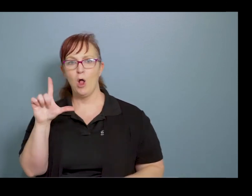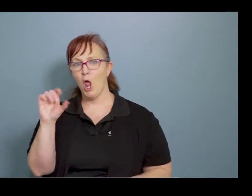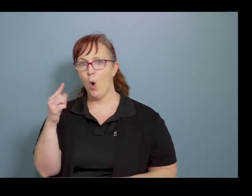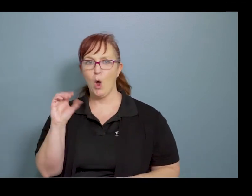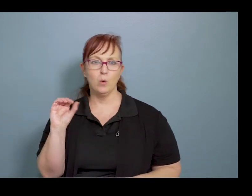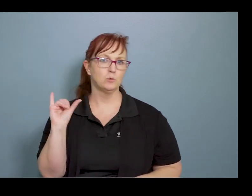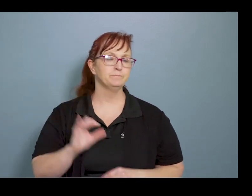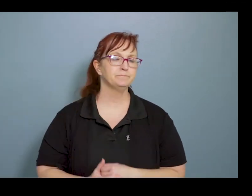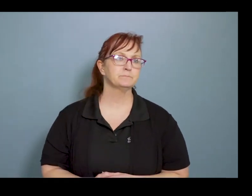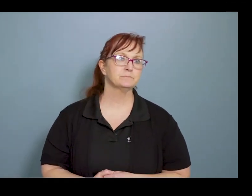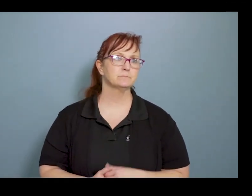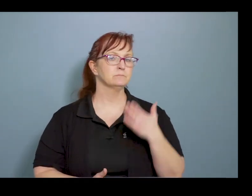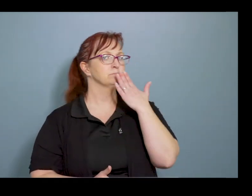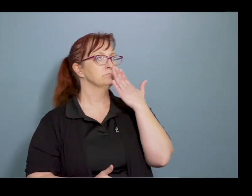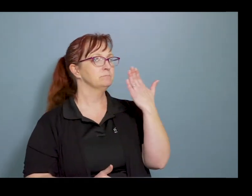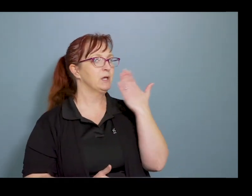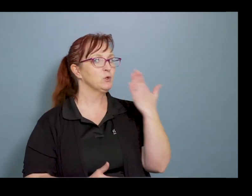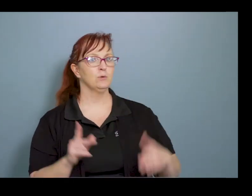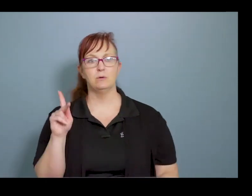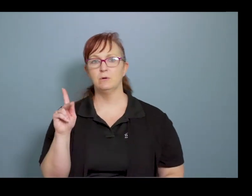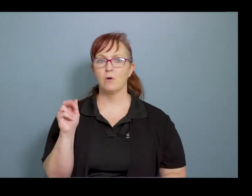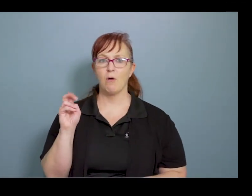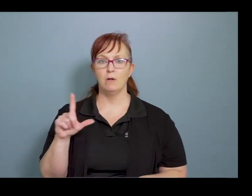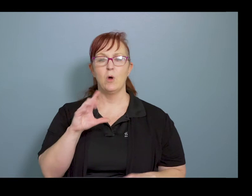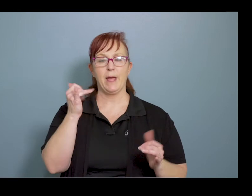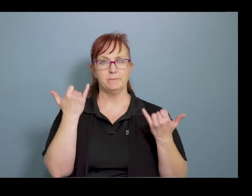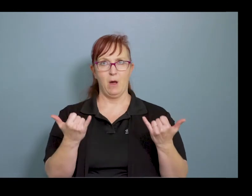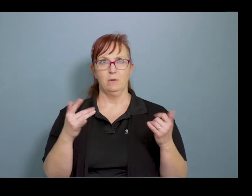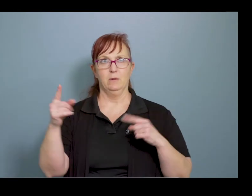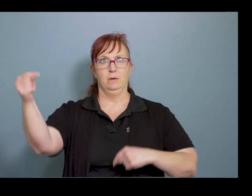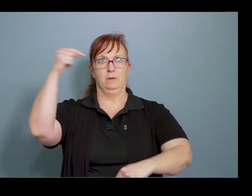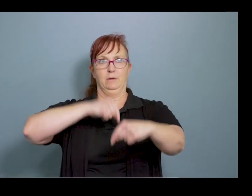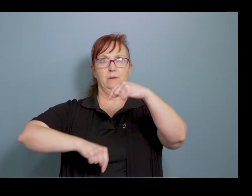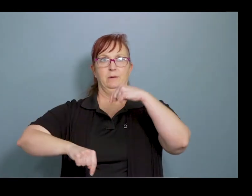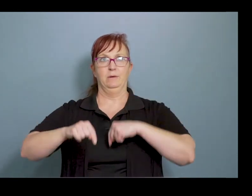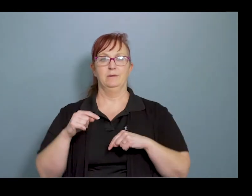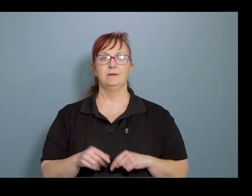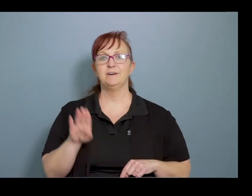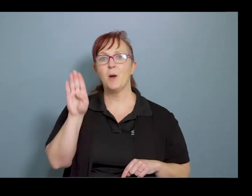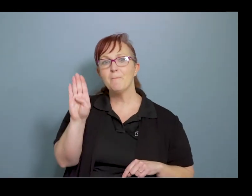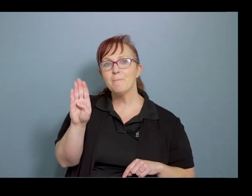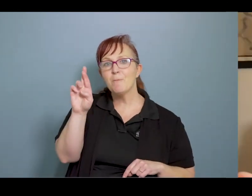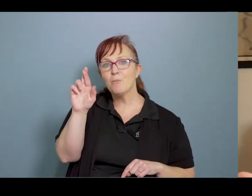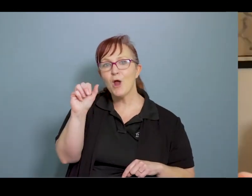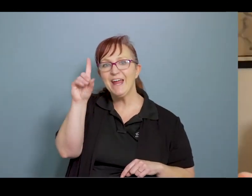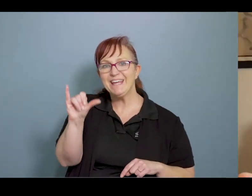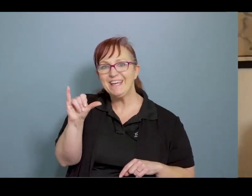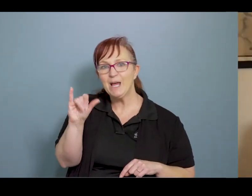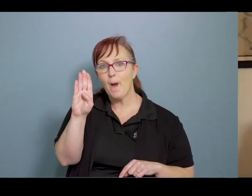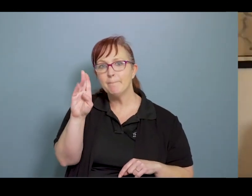Great, Carl. Thank you. Mariah, let's take it back to what we affectionately call the Brady Bunch view, because I